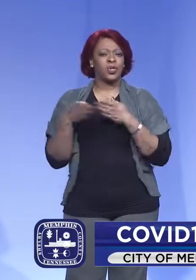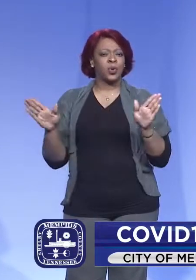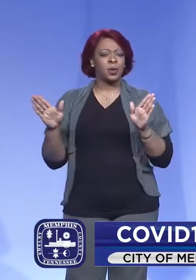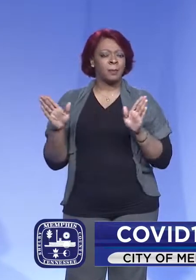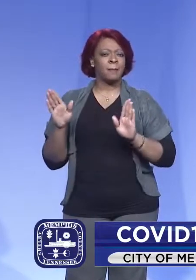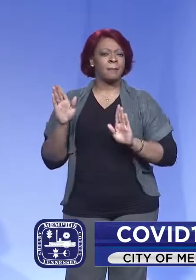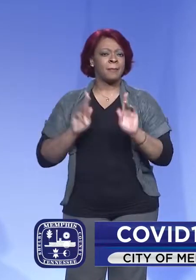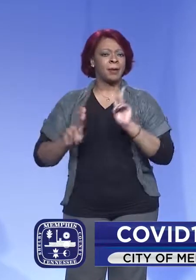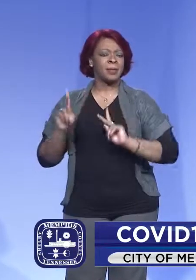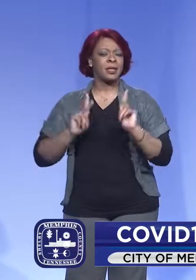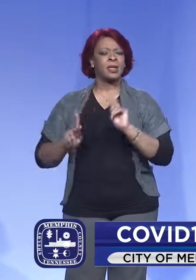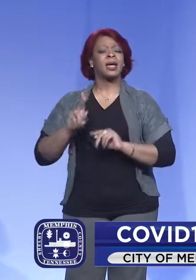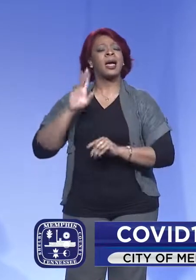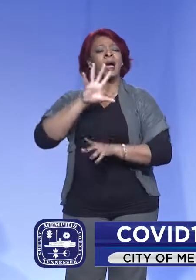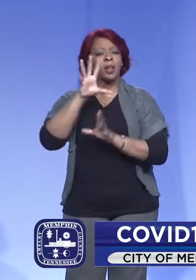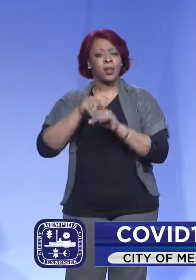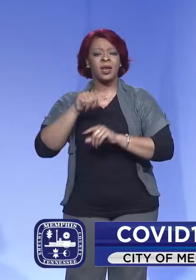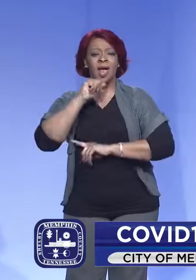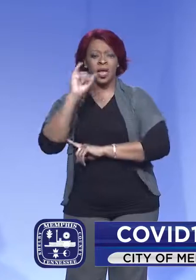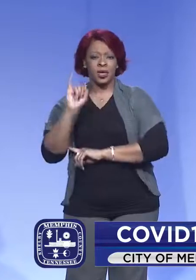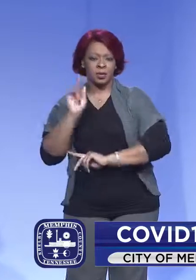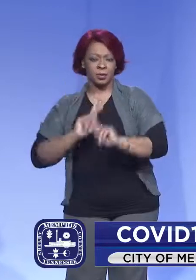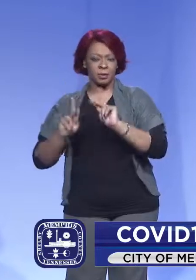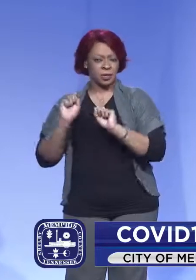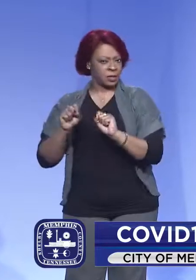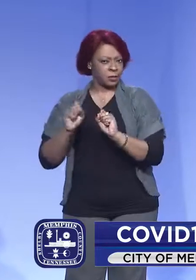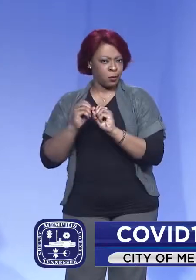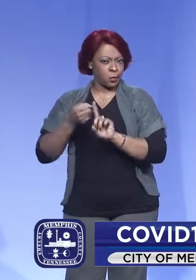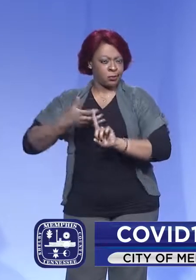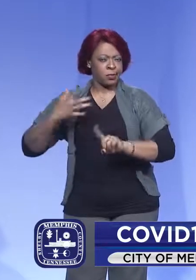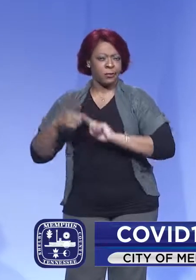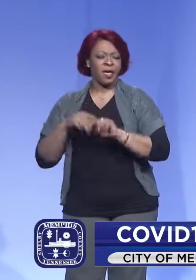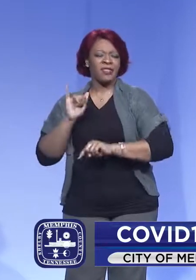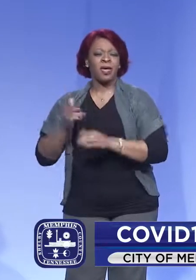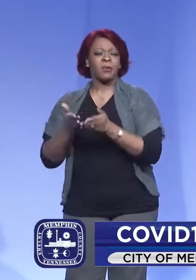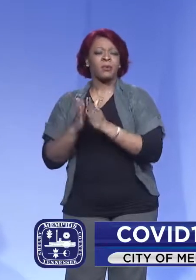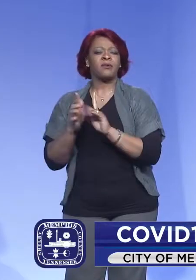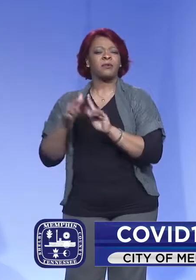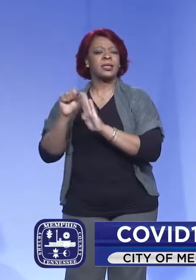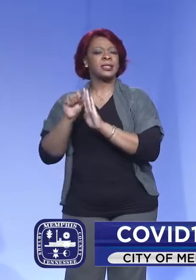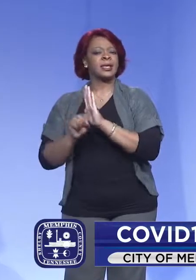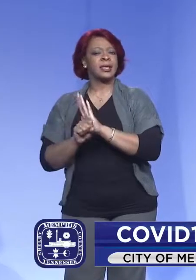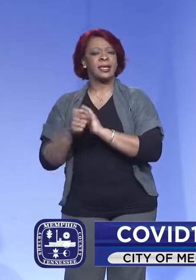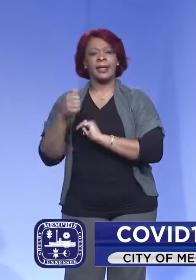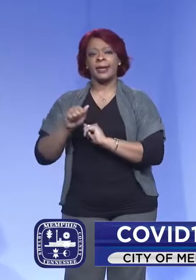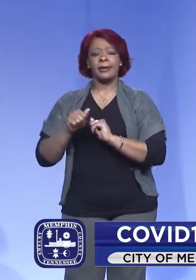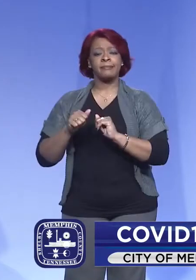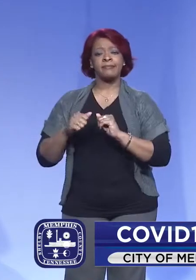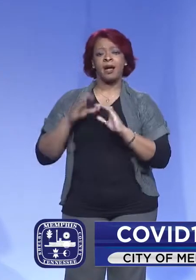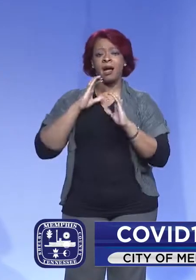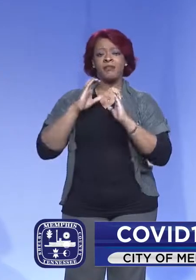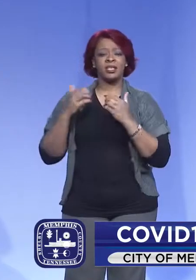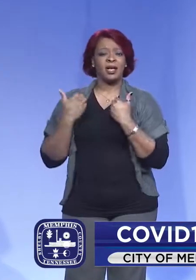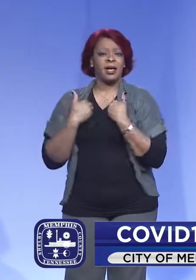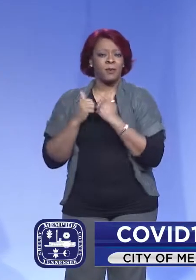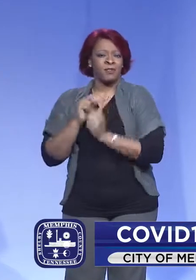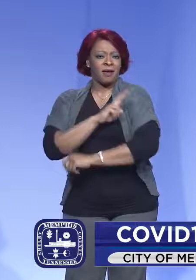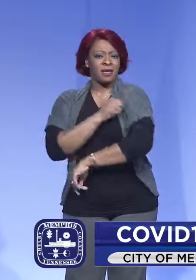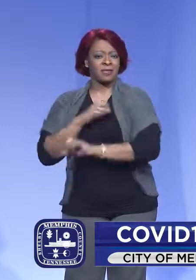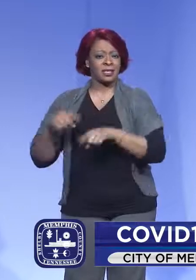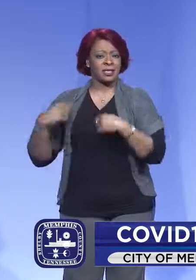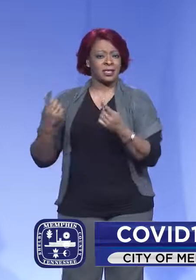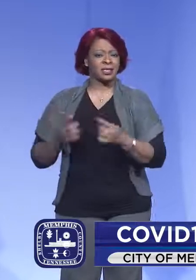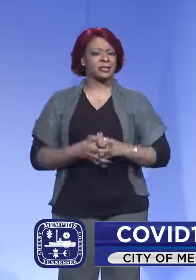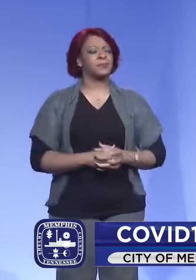public, including uninsured persons. Can you provide any more detail about that request from the state and any conversations you've had with the hospital